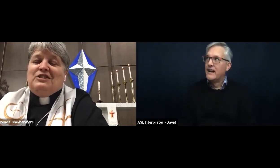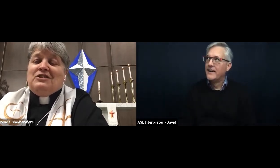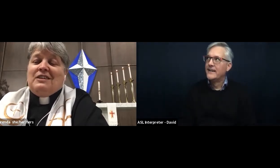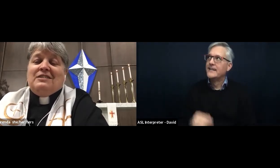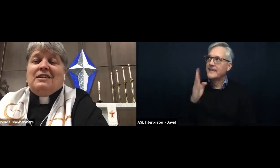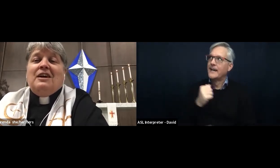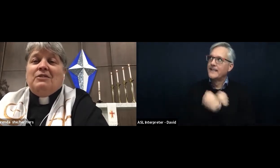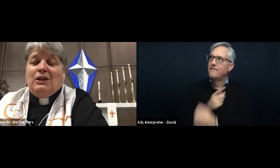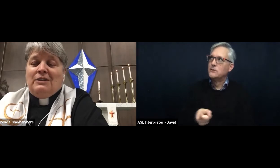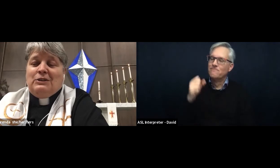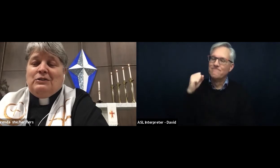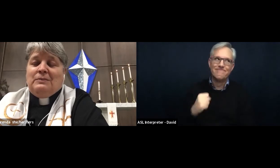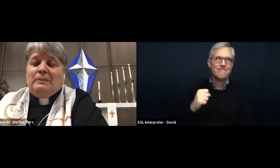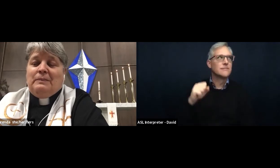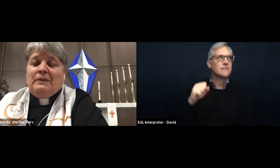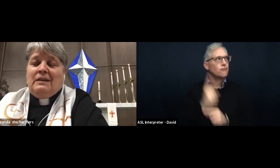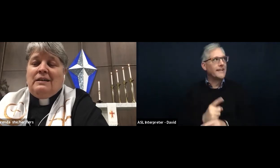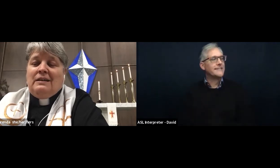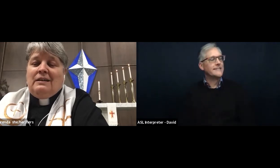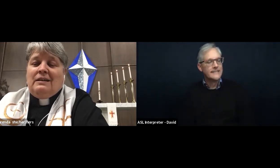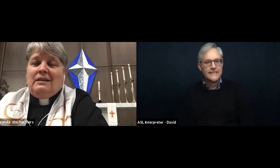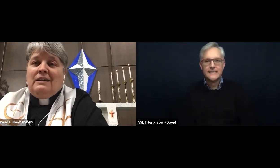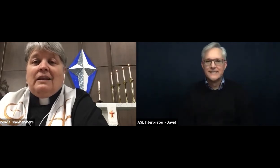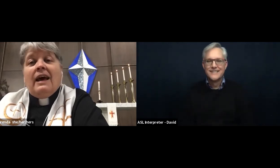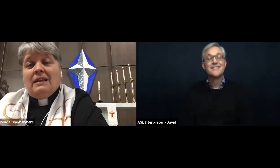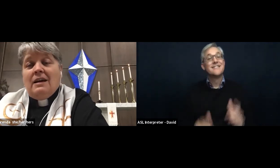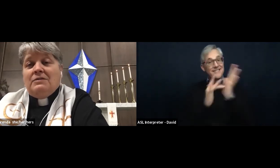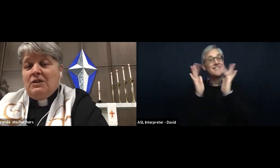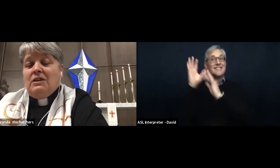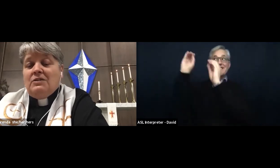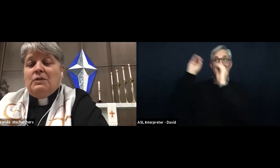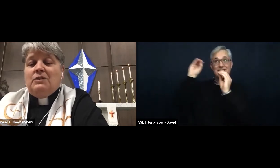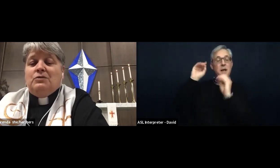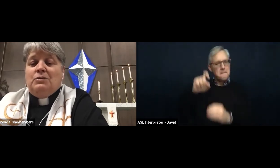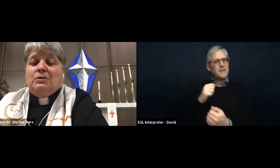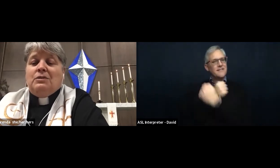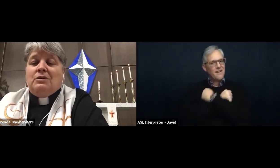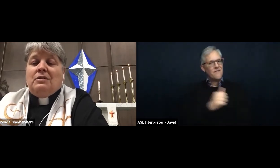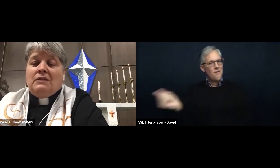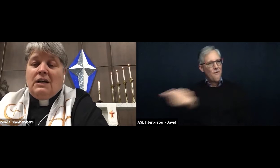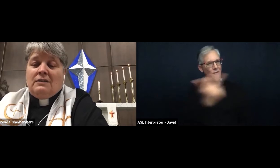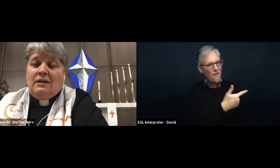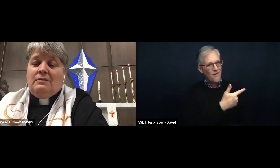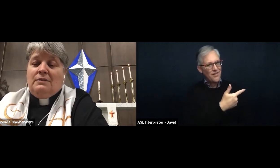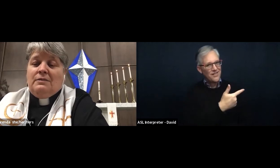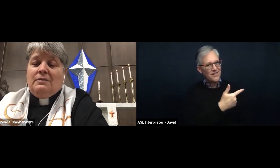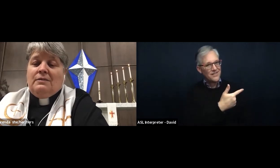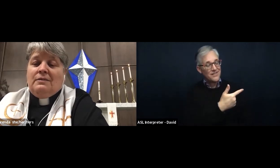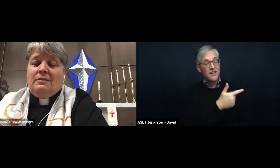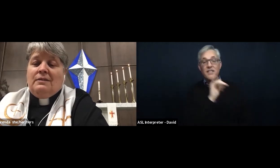Jesus teaches us to love all others. And that love starts with the truth of God's